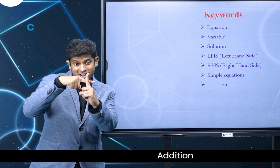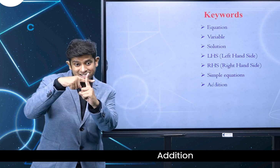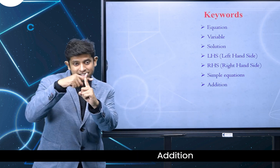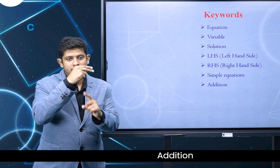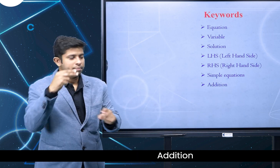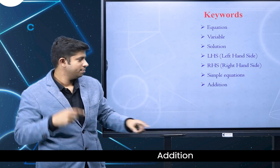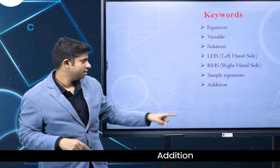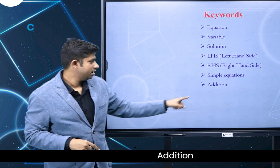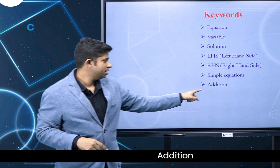addition,